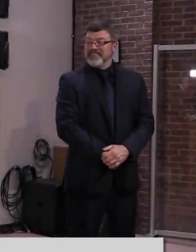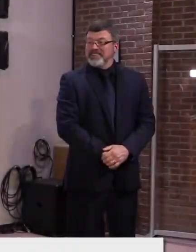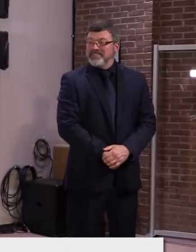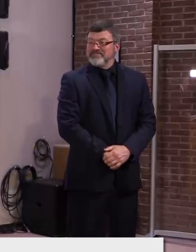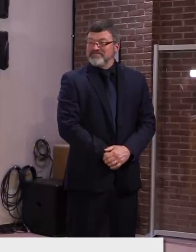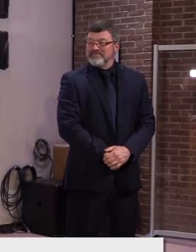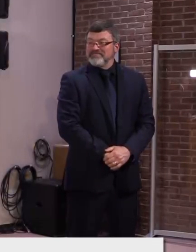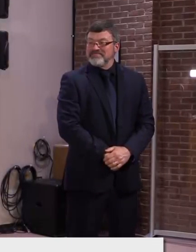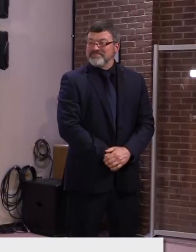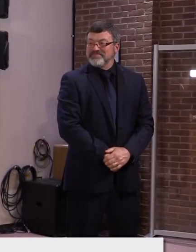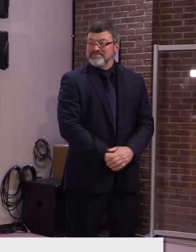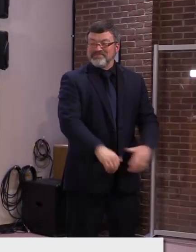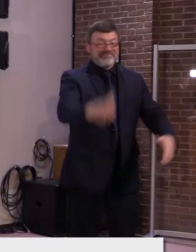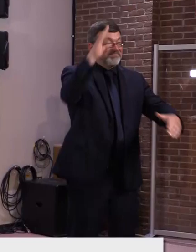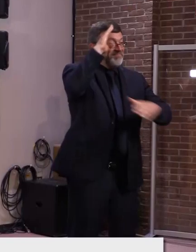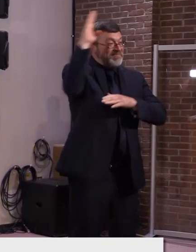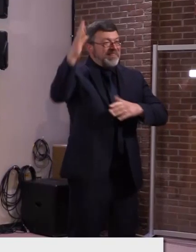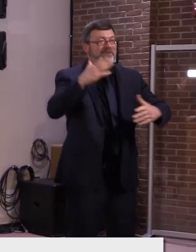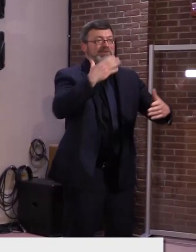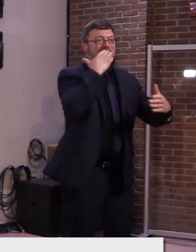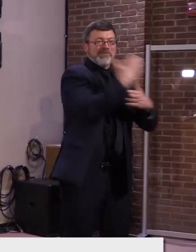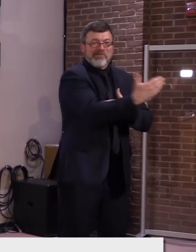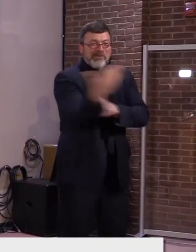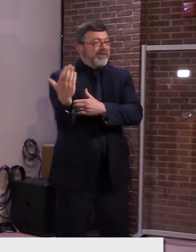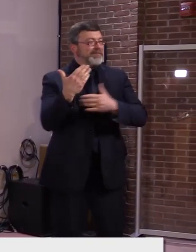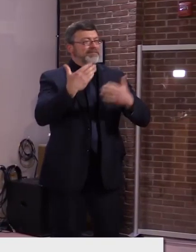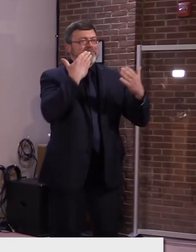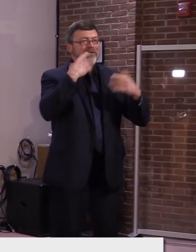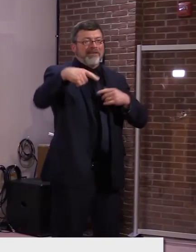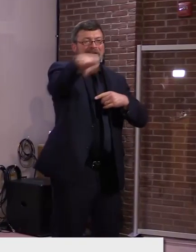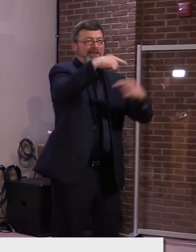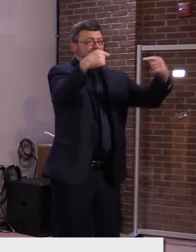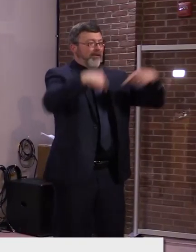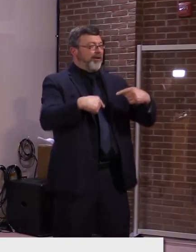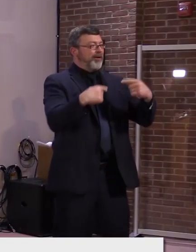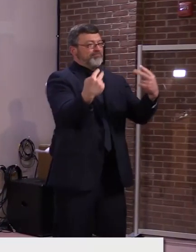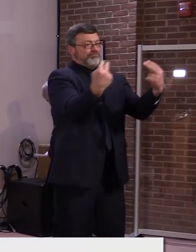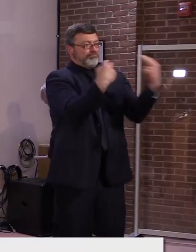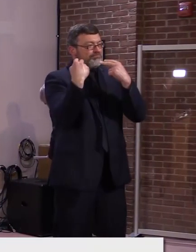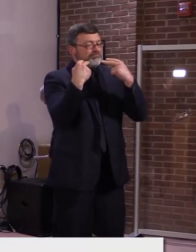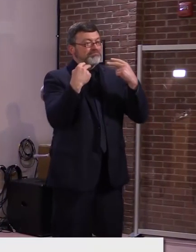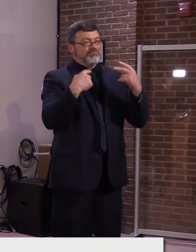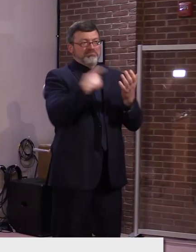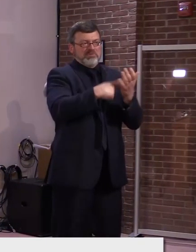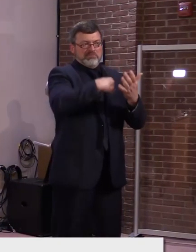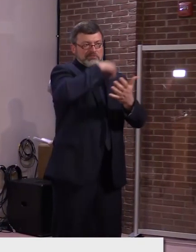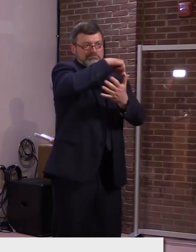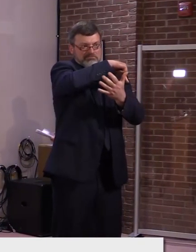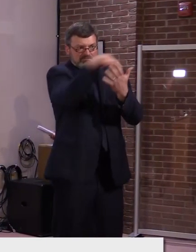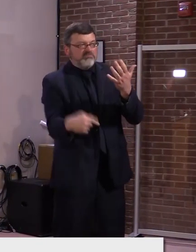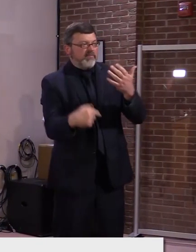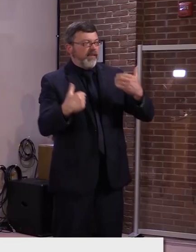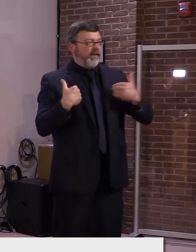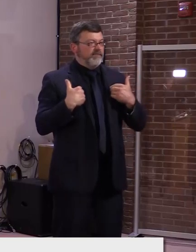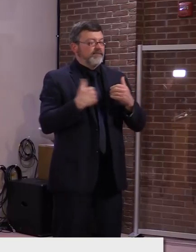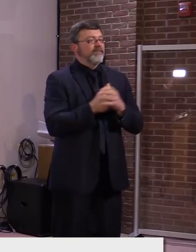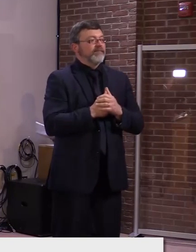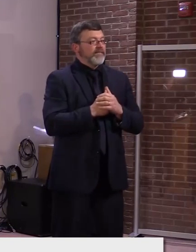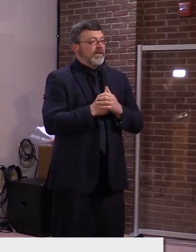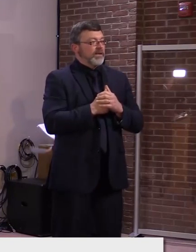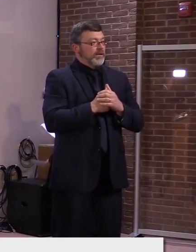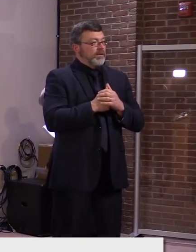morning, everyone. Thank you very much for tuning in. We've got a lot to cover today, so we'll get right to it. First, as you